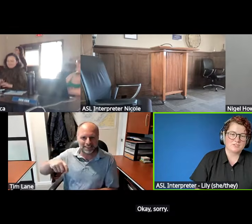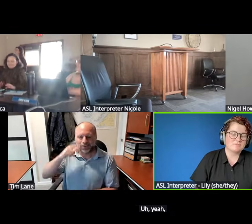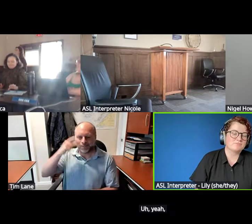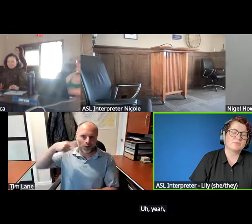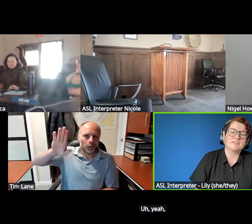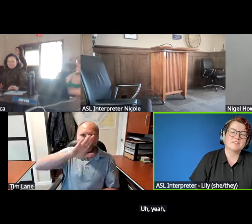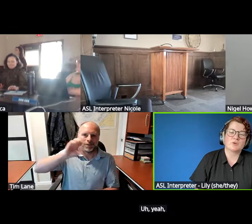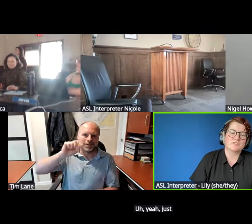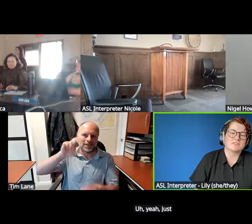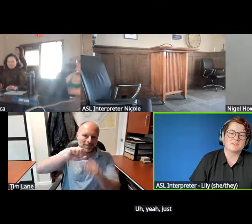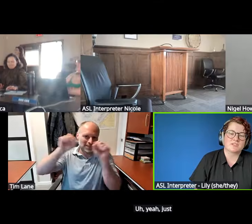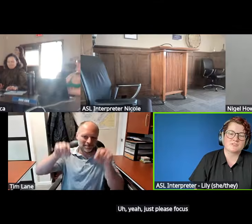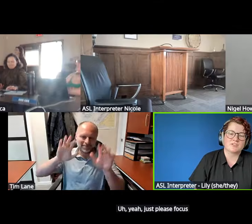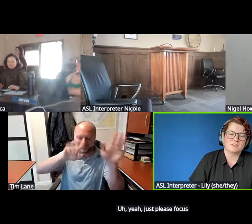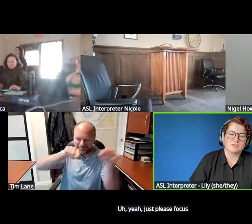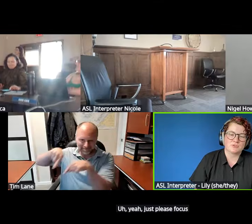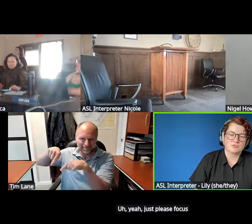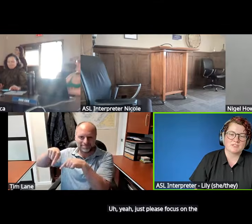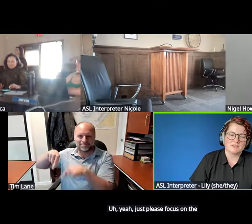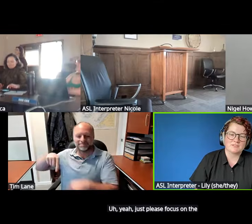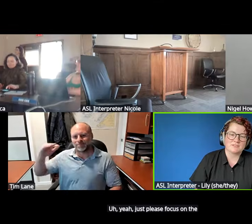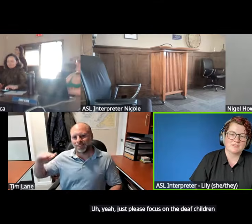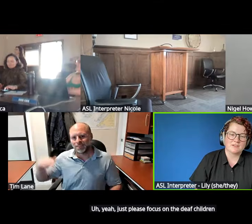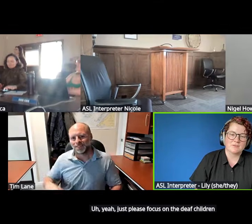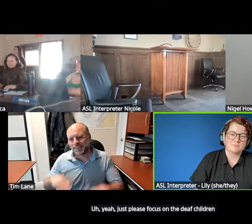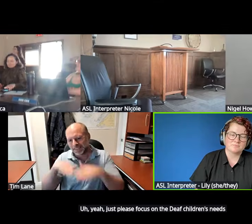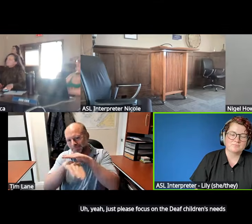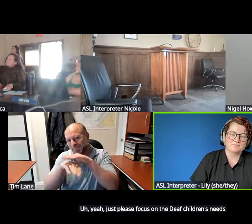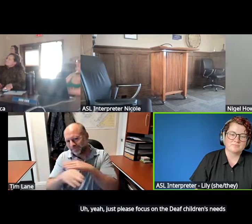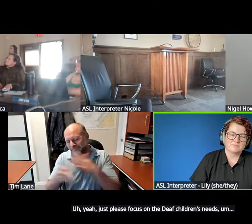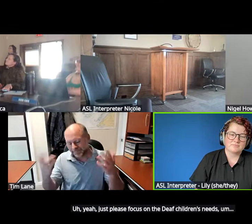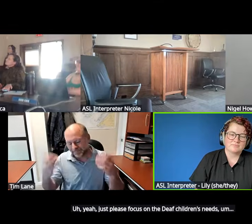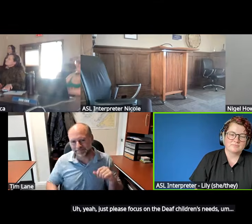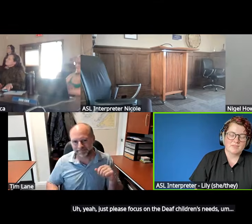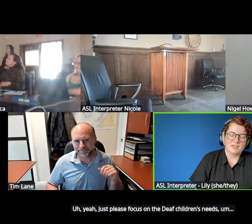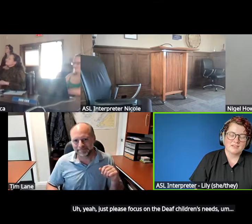Yeah, just please focus on the deaf children's needs and